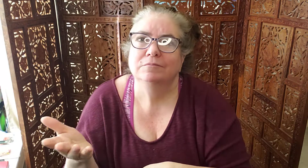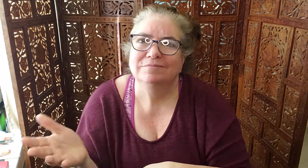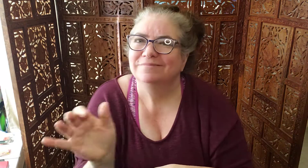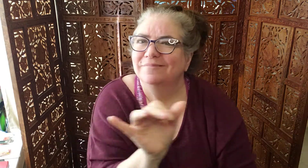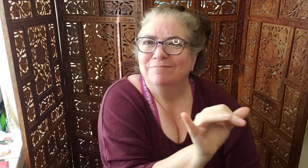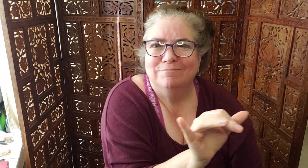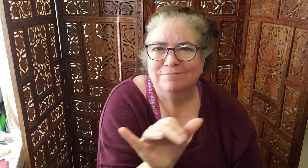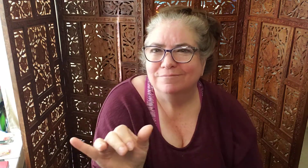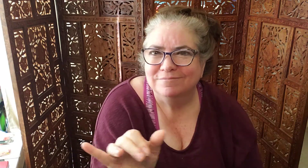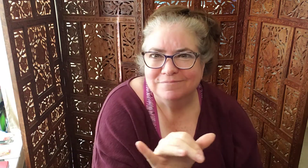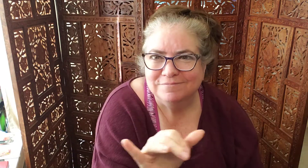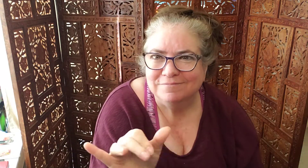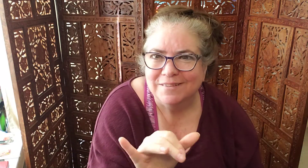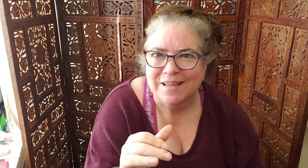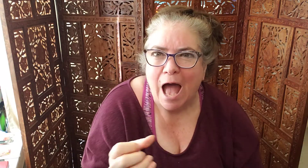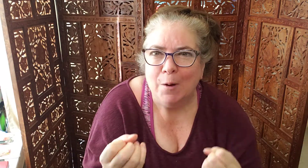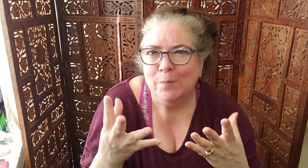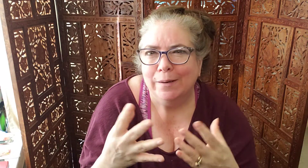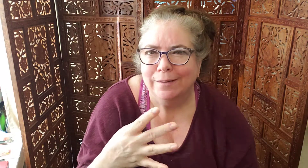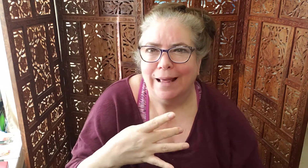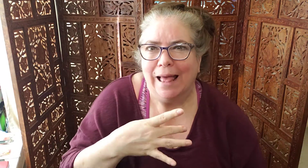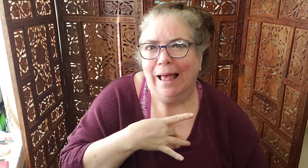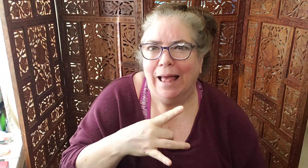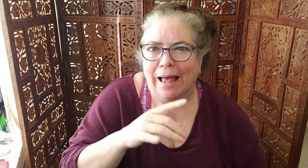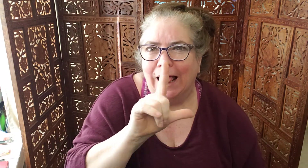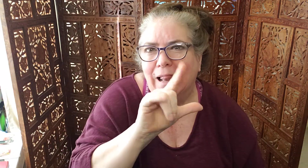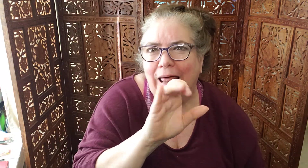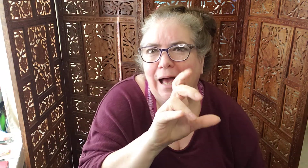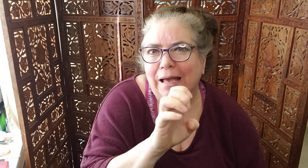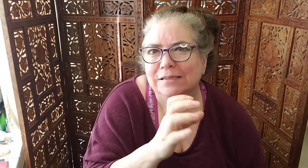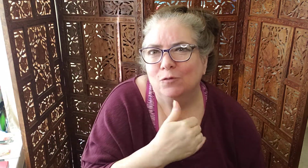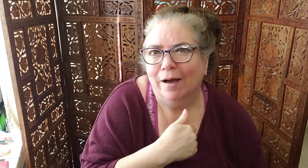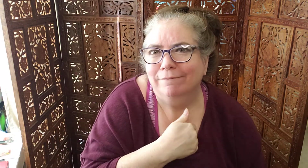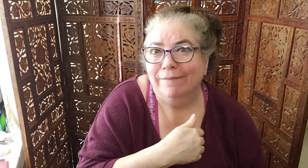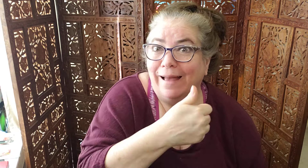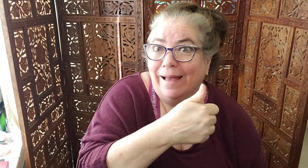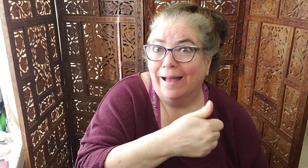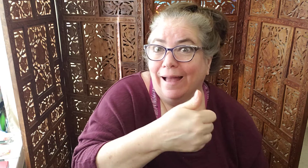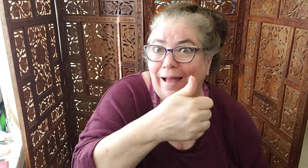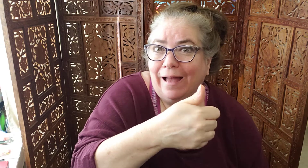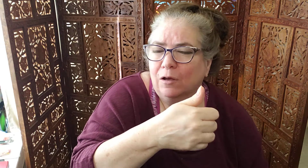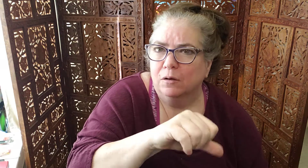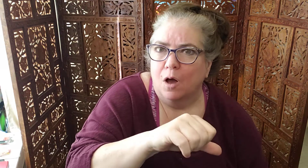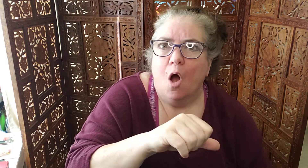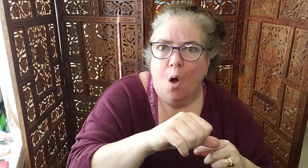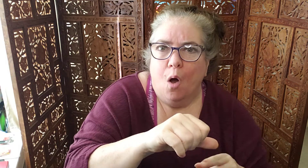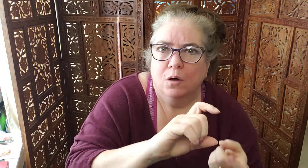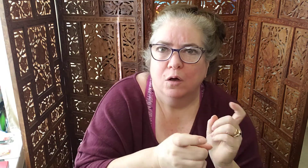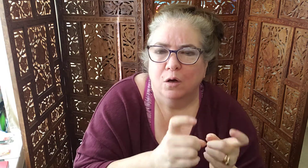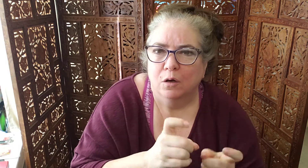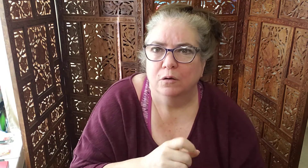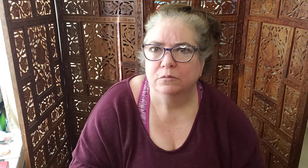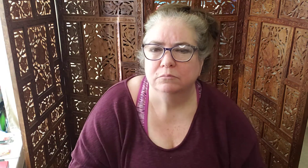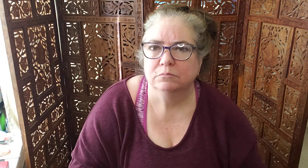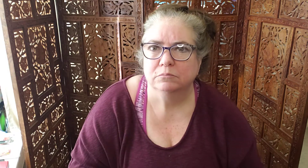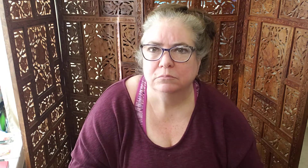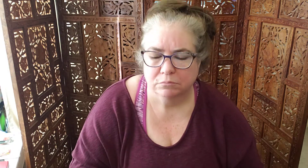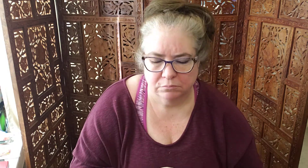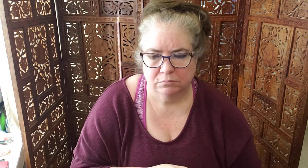program, they would want to have complete satisfaction for everyone. I don't know that anything can ever offer you that,